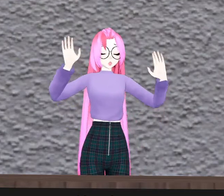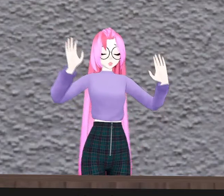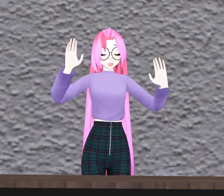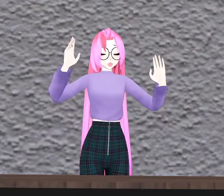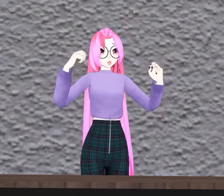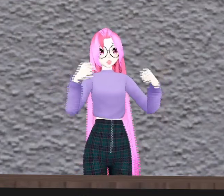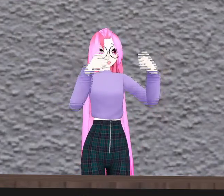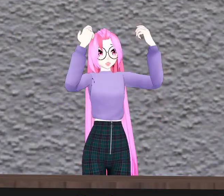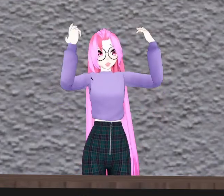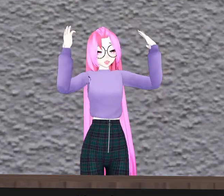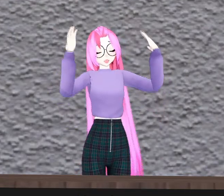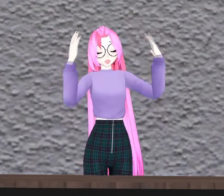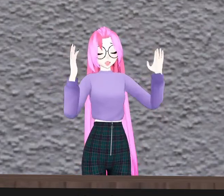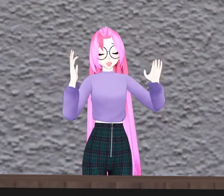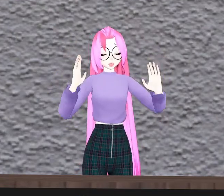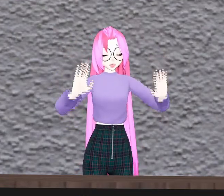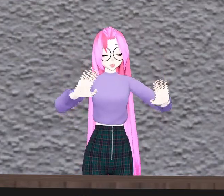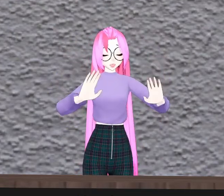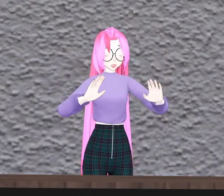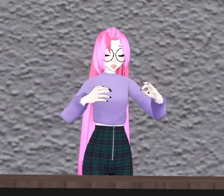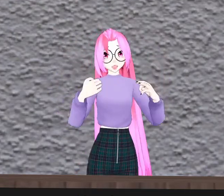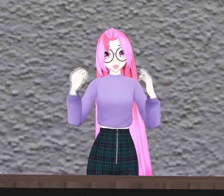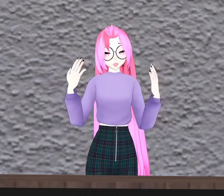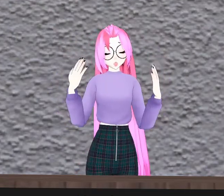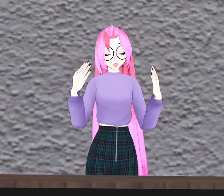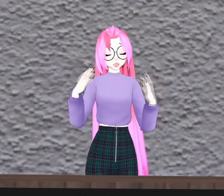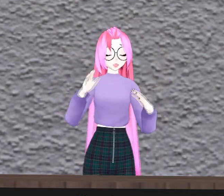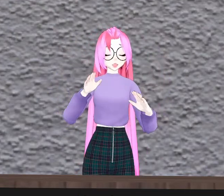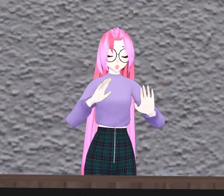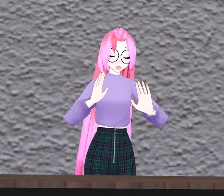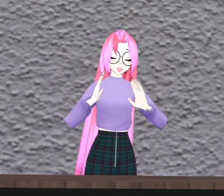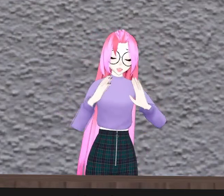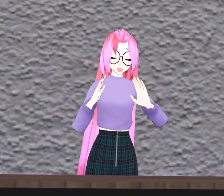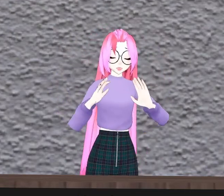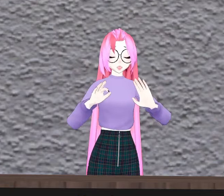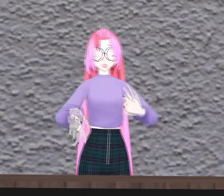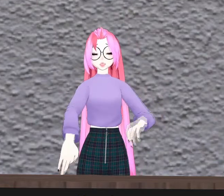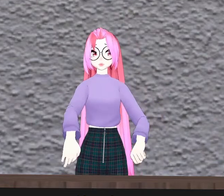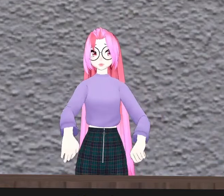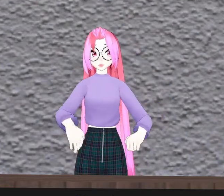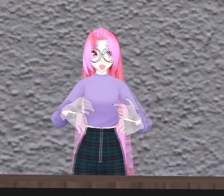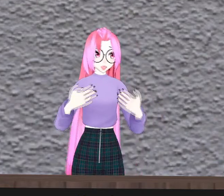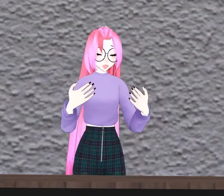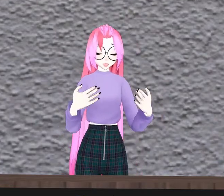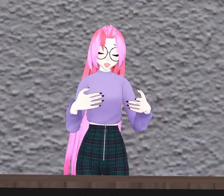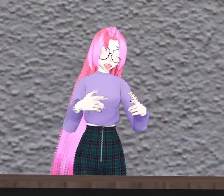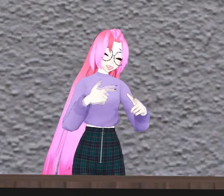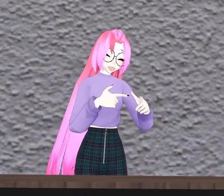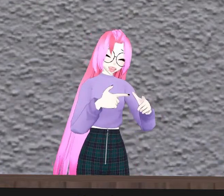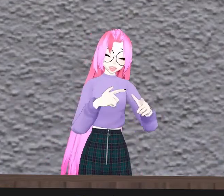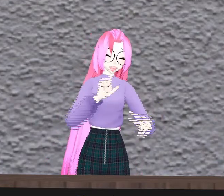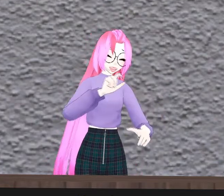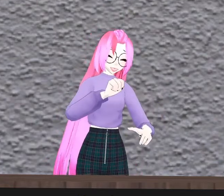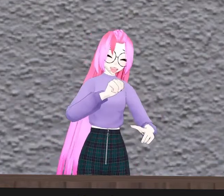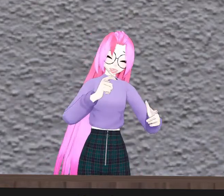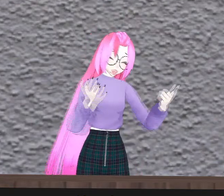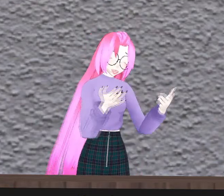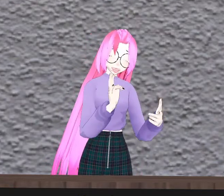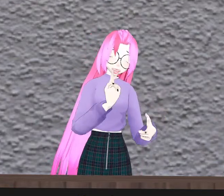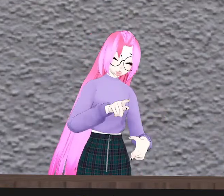whoa, this is getting over my head. I don't know these signs. It could be overwhelming for you, and then you feel embarrassed. So yeah, I'd say bottom line, just ask the person, what